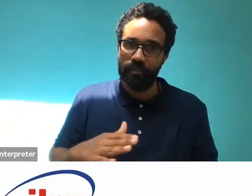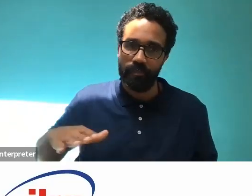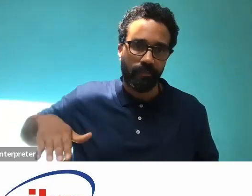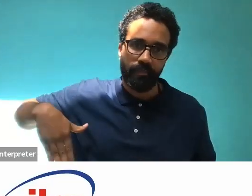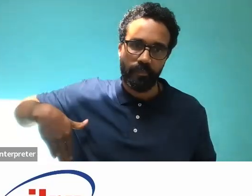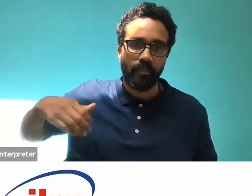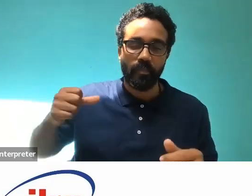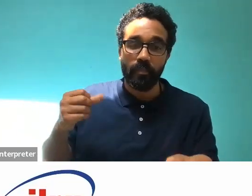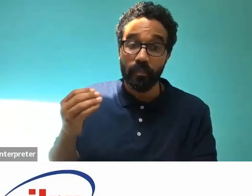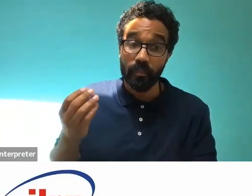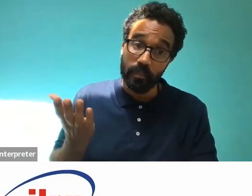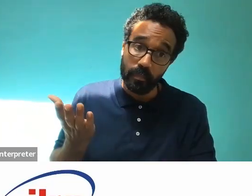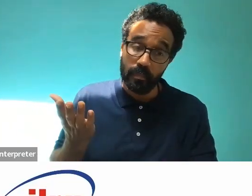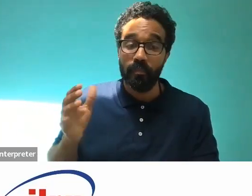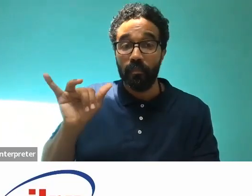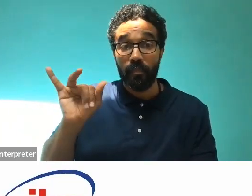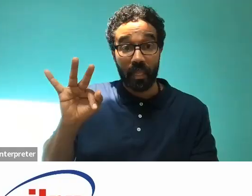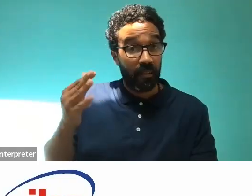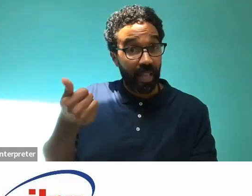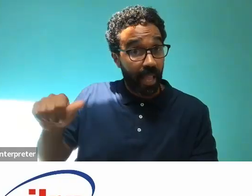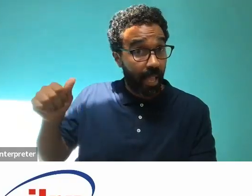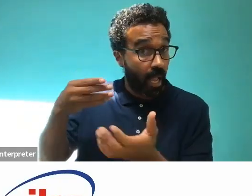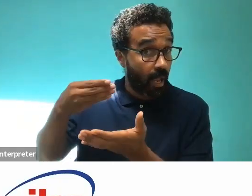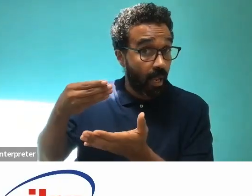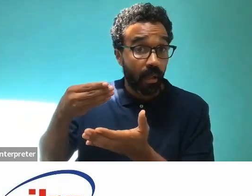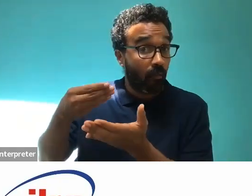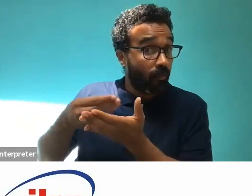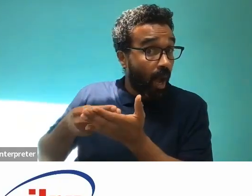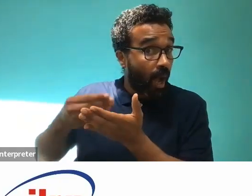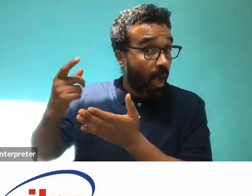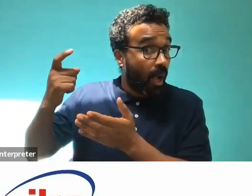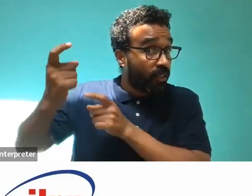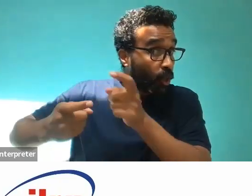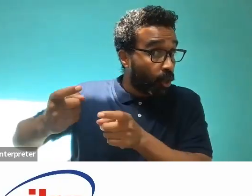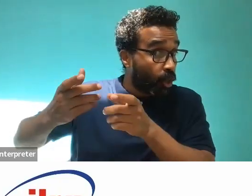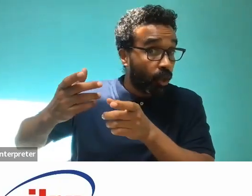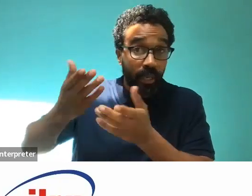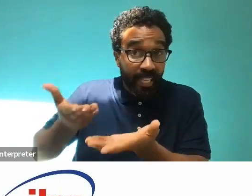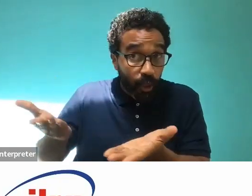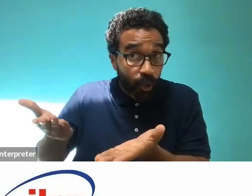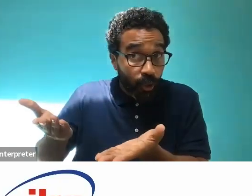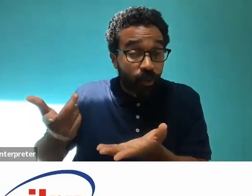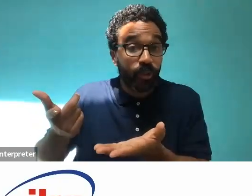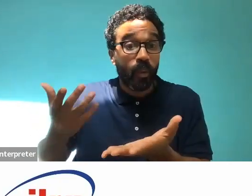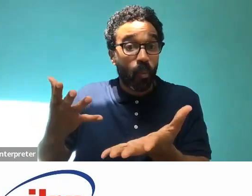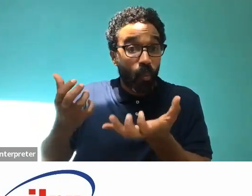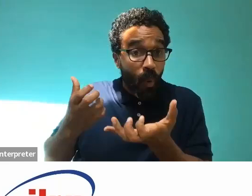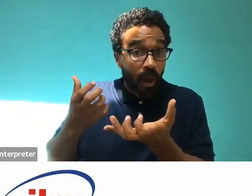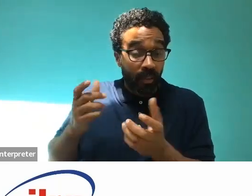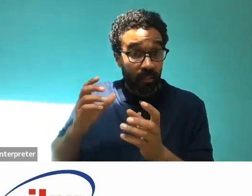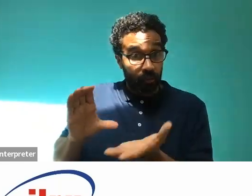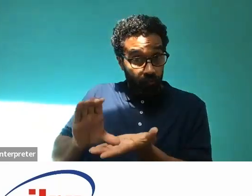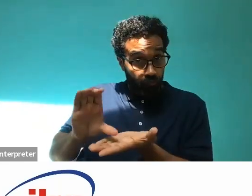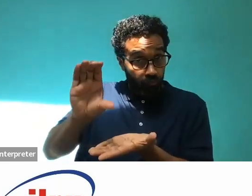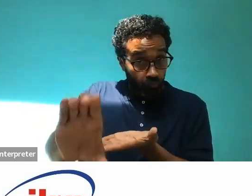So if there is any funder on this call who would like to fund a really fabulous project, there's